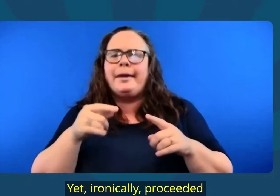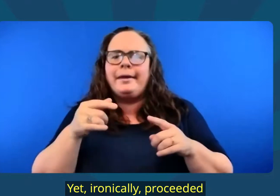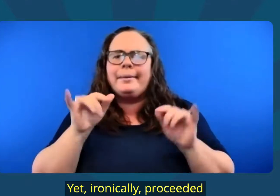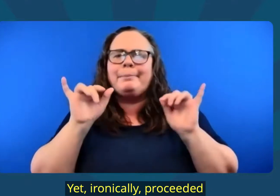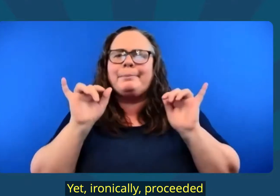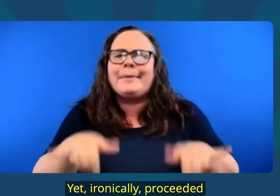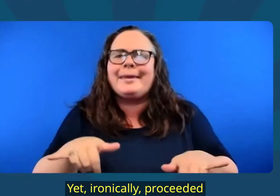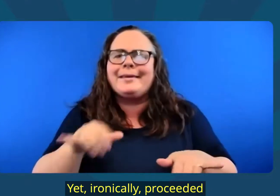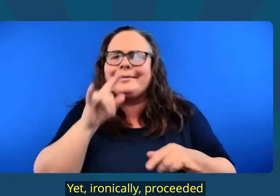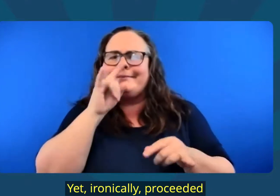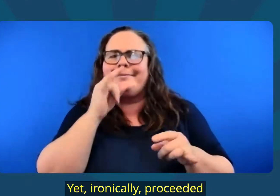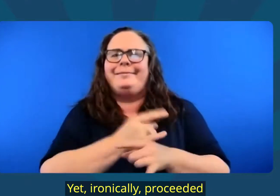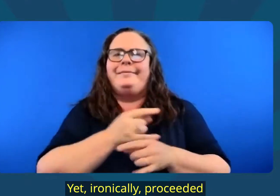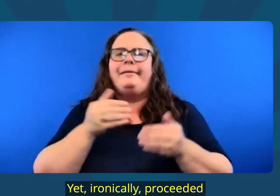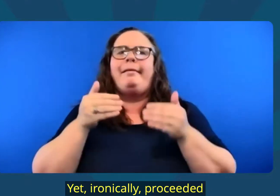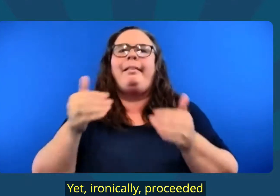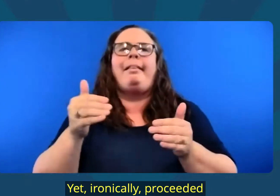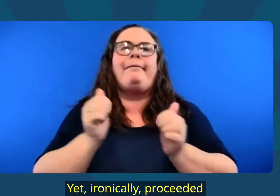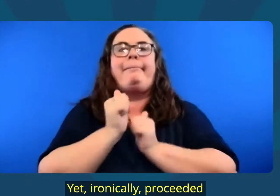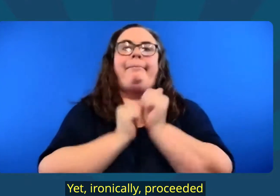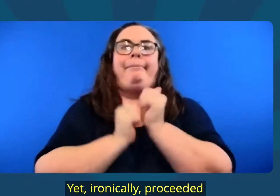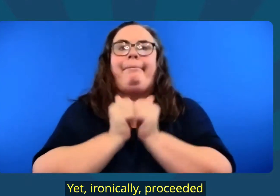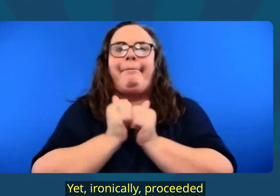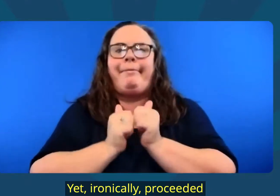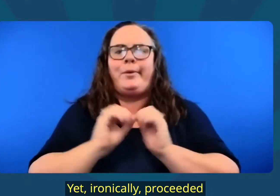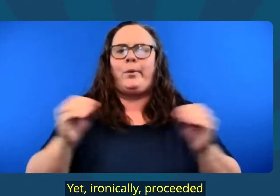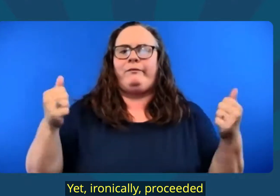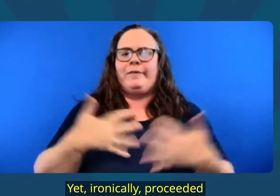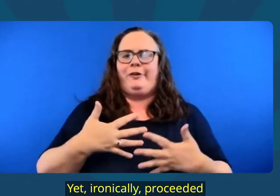ironically proceeded to campaign fearlessly.